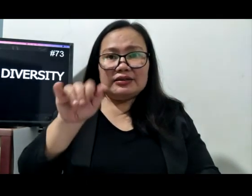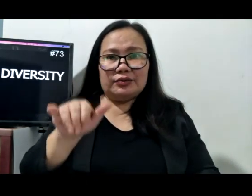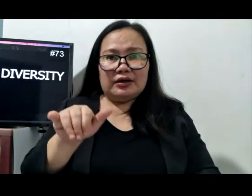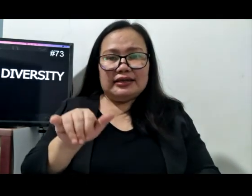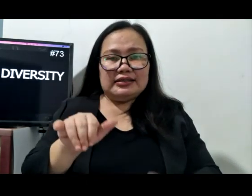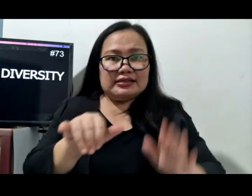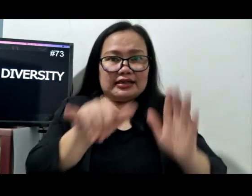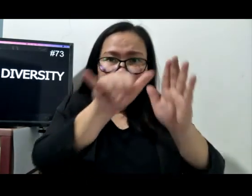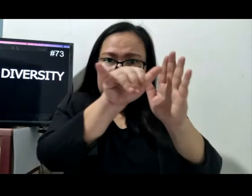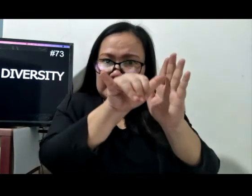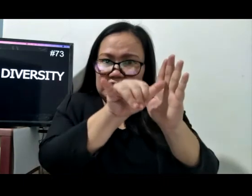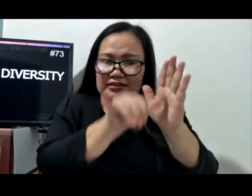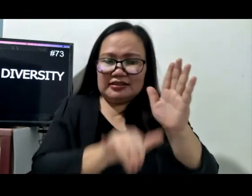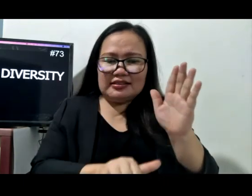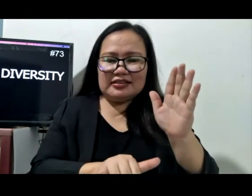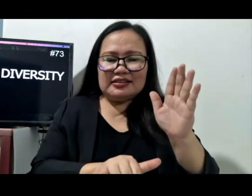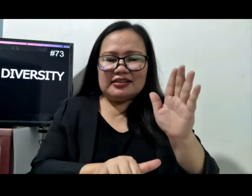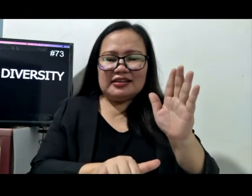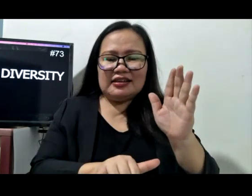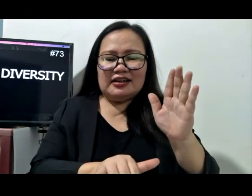I-T-Y is signed like this.